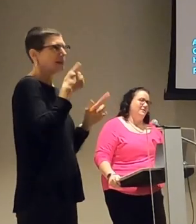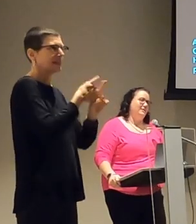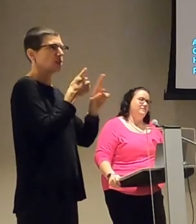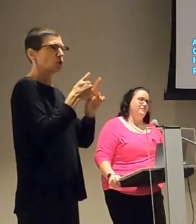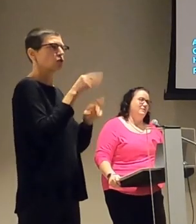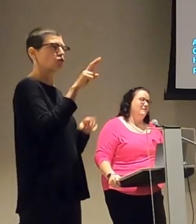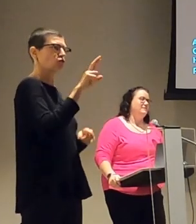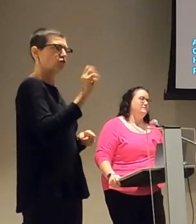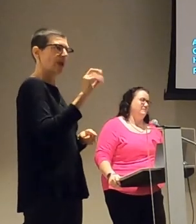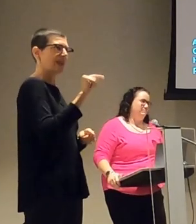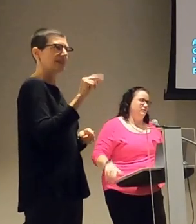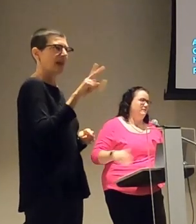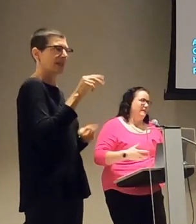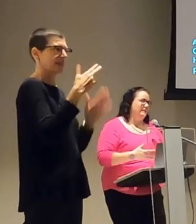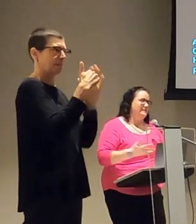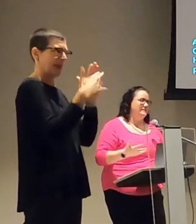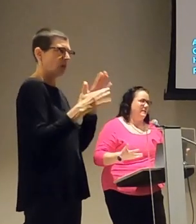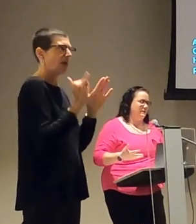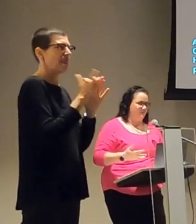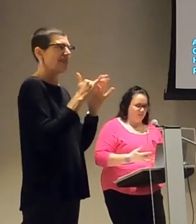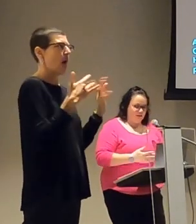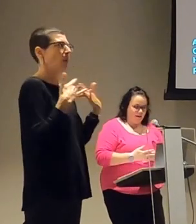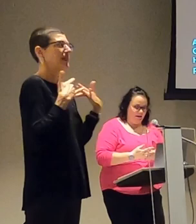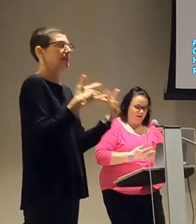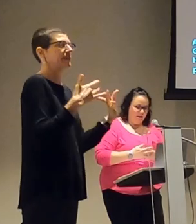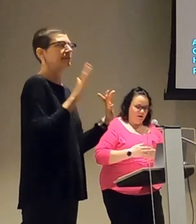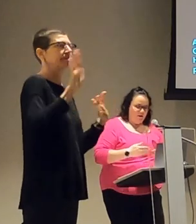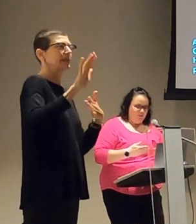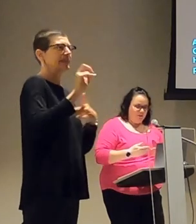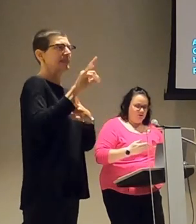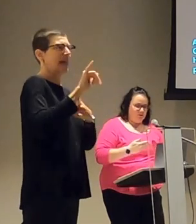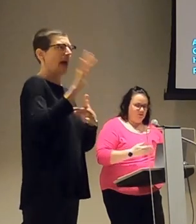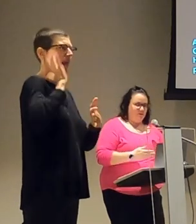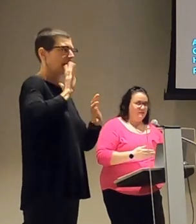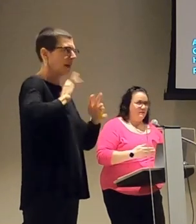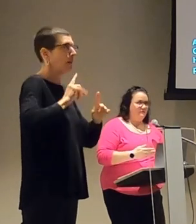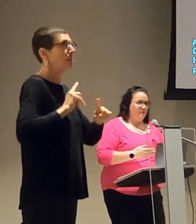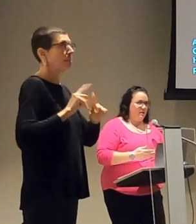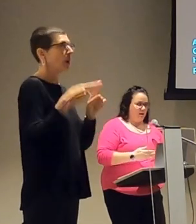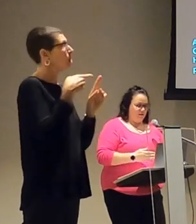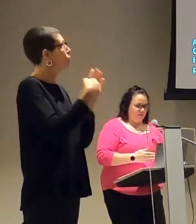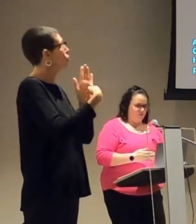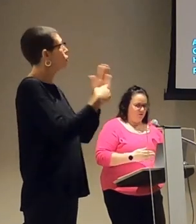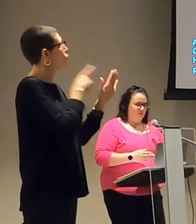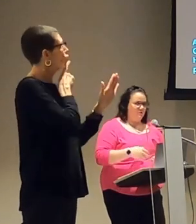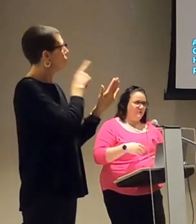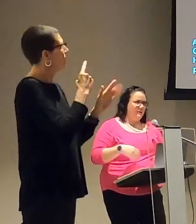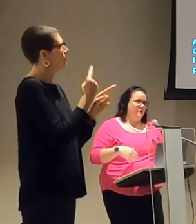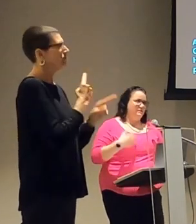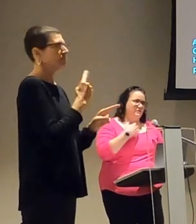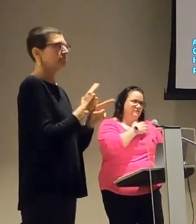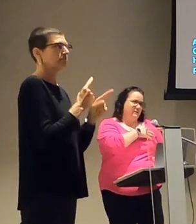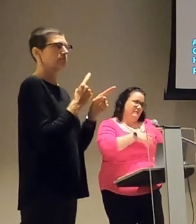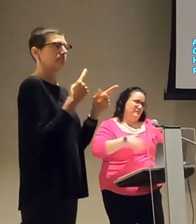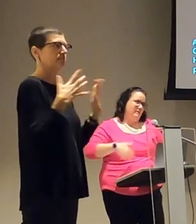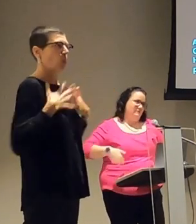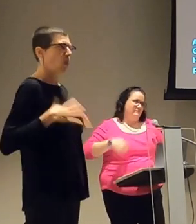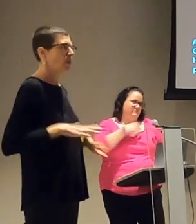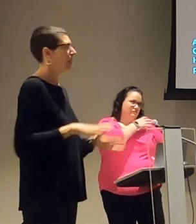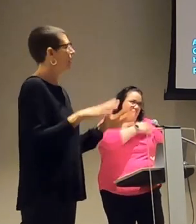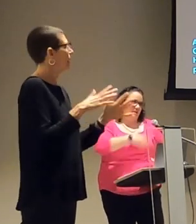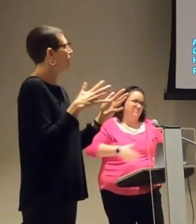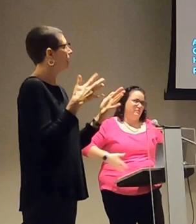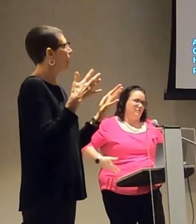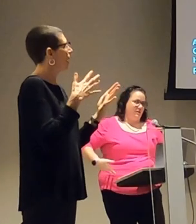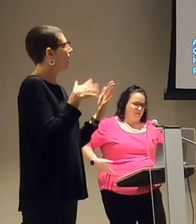Renaissance painter, and so that was the prevailing style of the day. But she's depicted in very classical clothing. It's kind